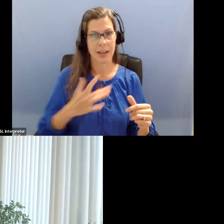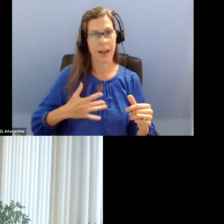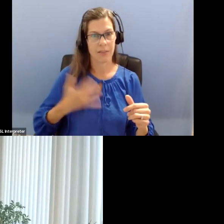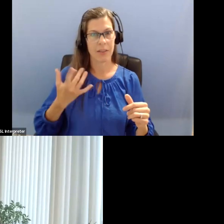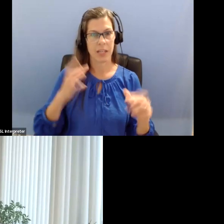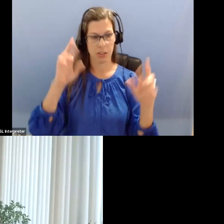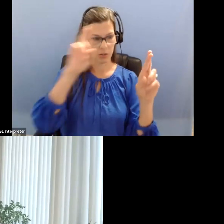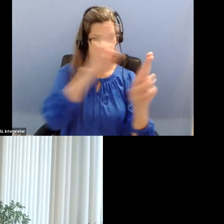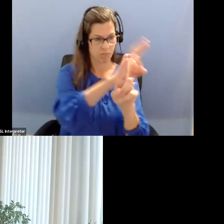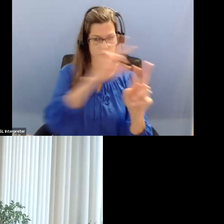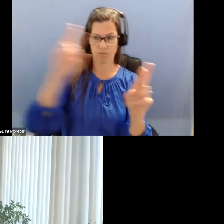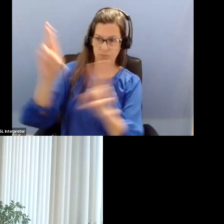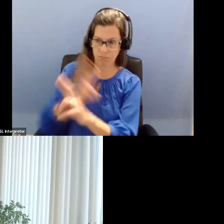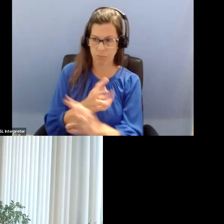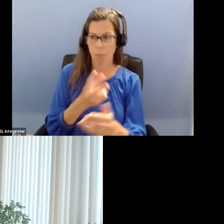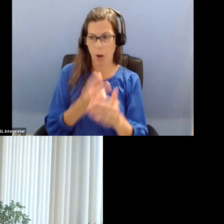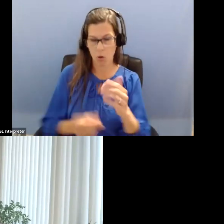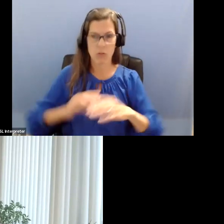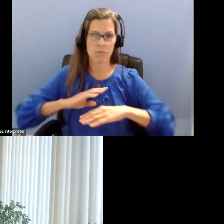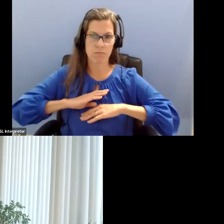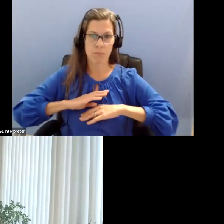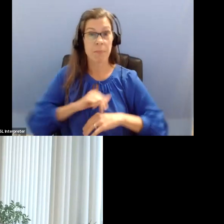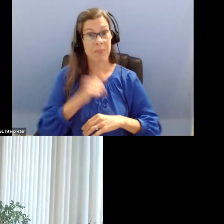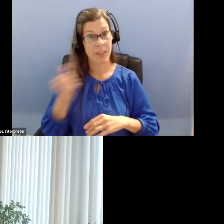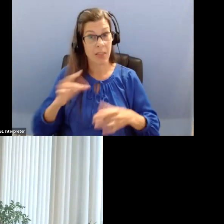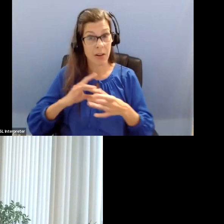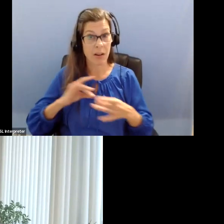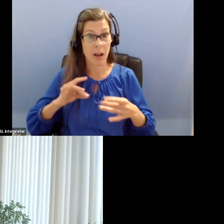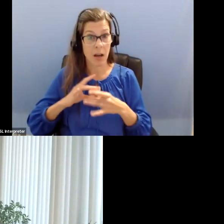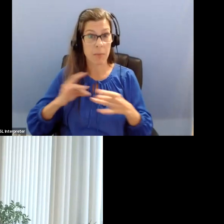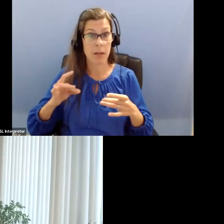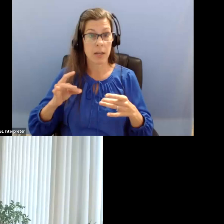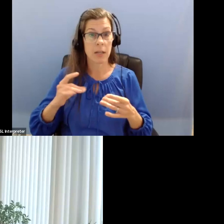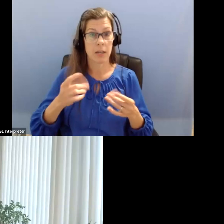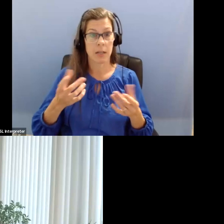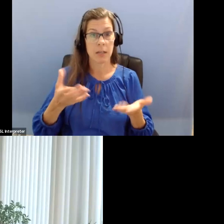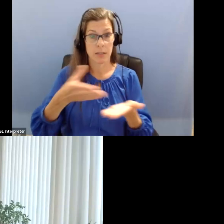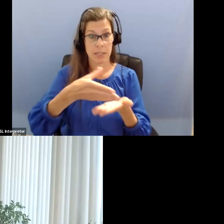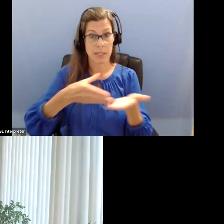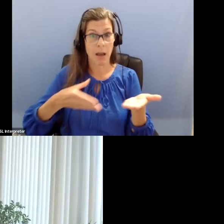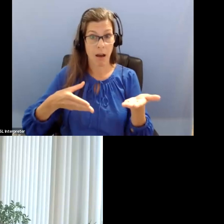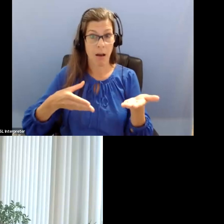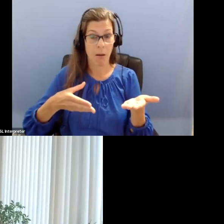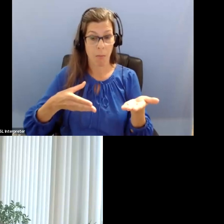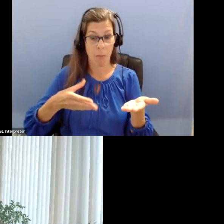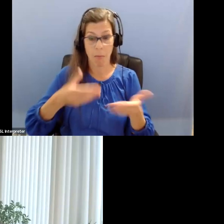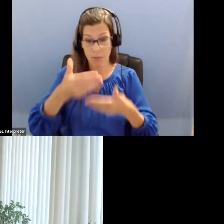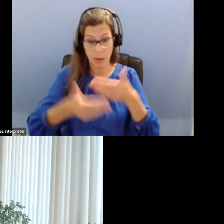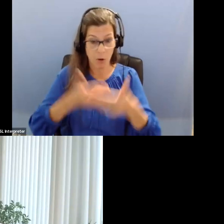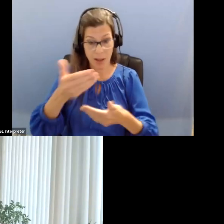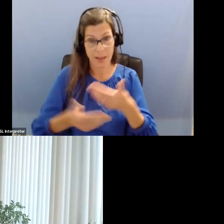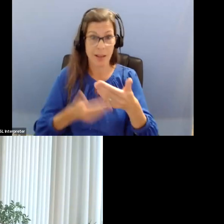work. The other comment I would make is, I do think that there are some parts of this process that are just awkward.